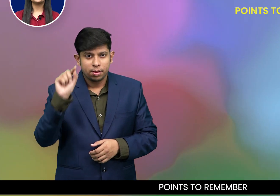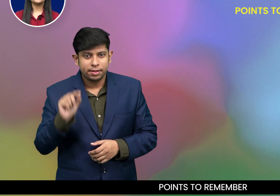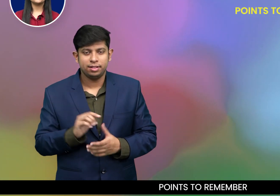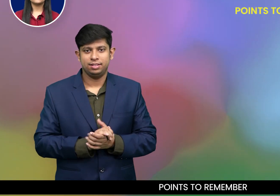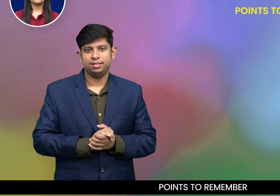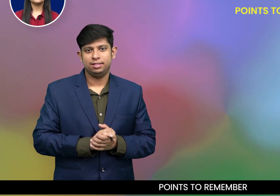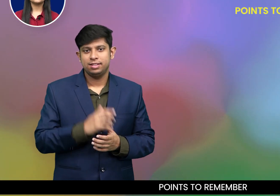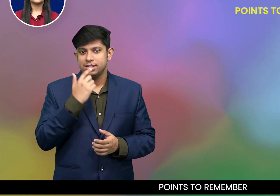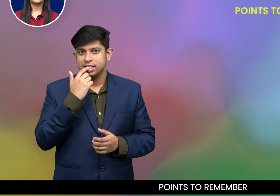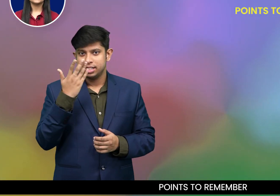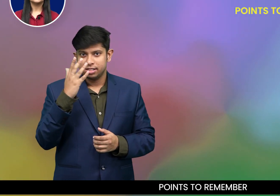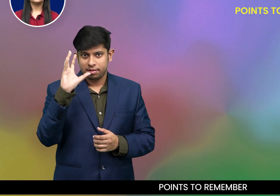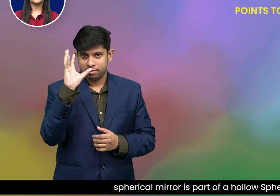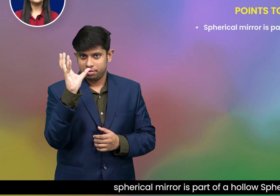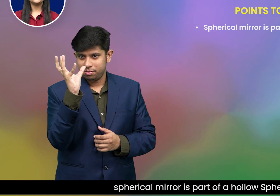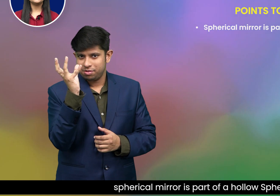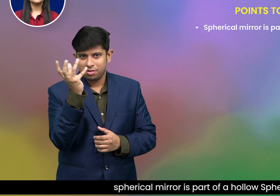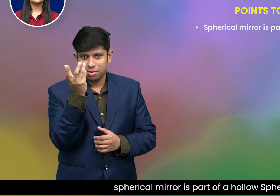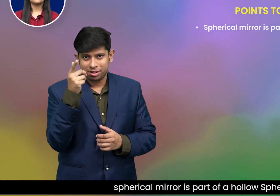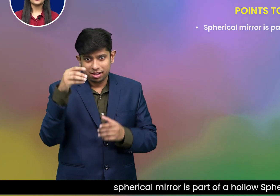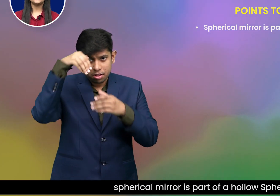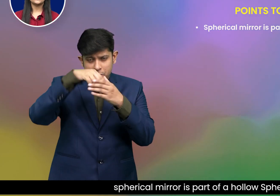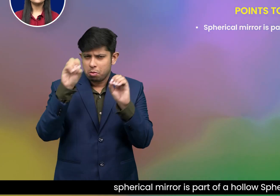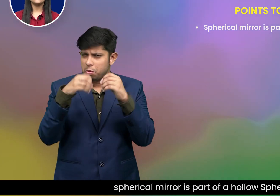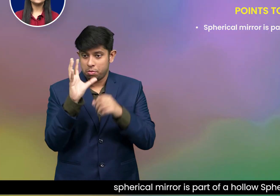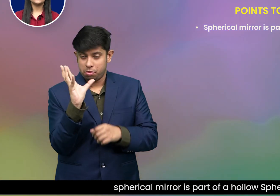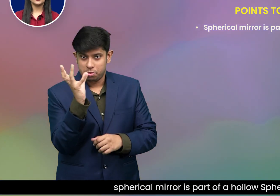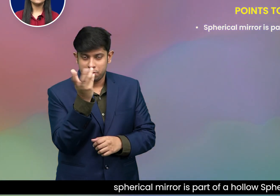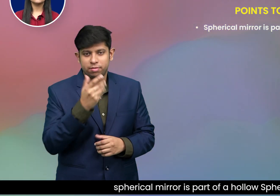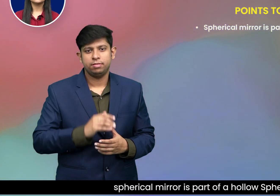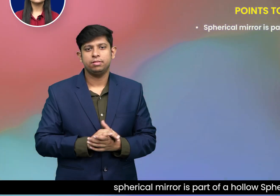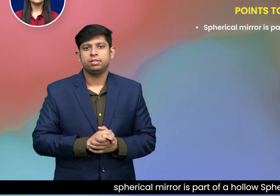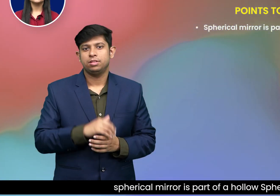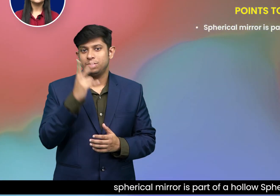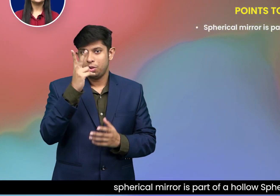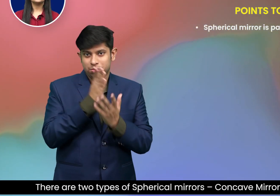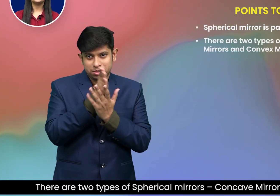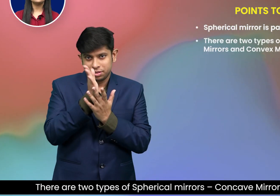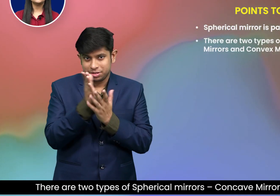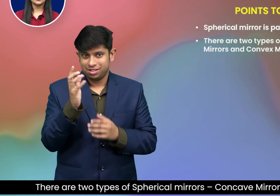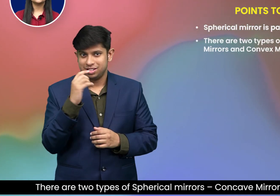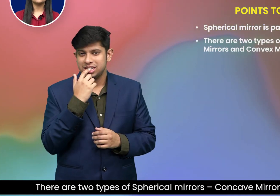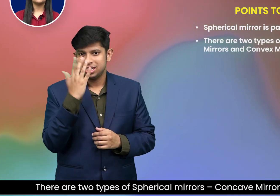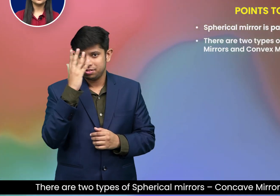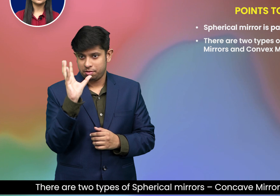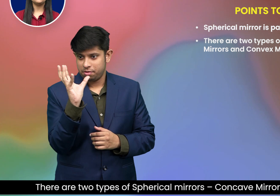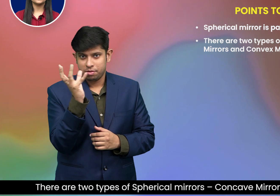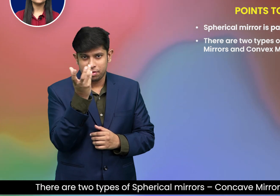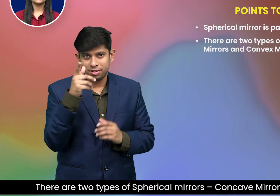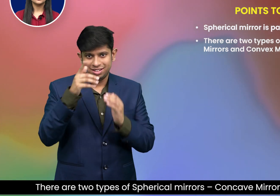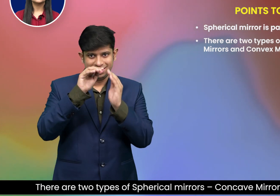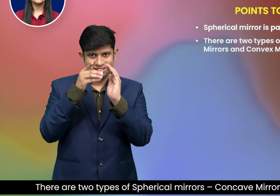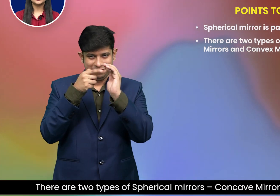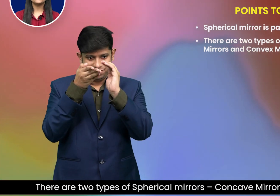Points to remember: spherical mirror is a part of holosphere. There are two types of spherical